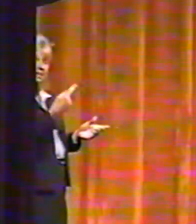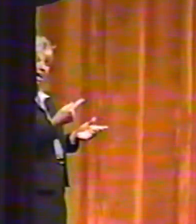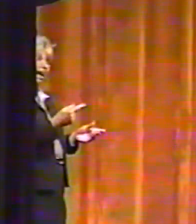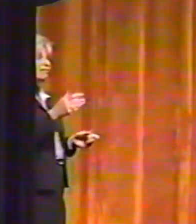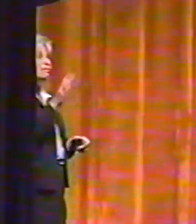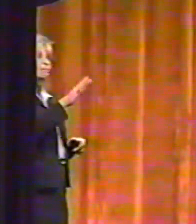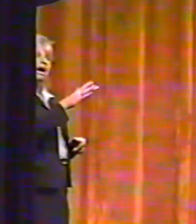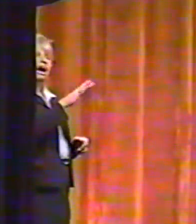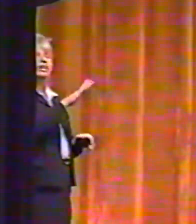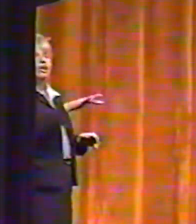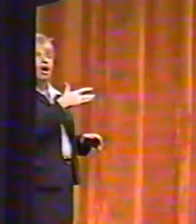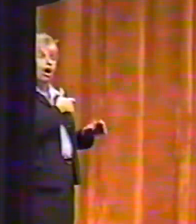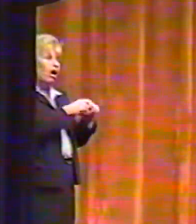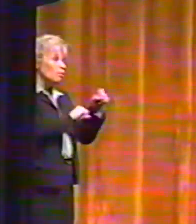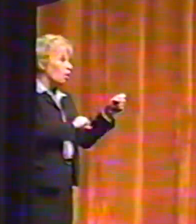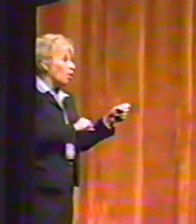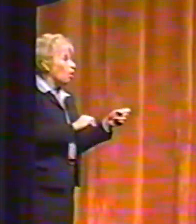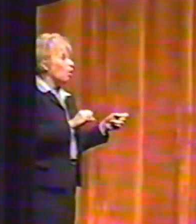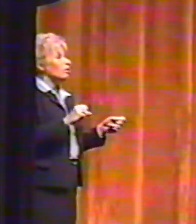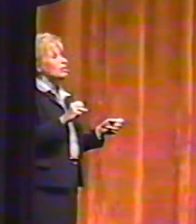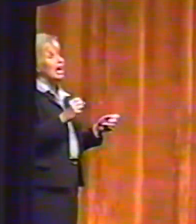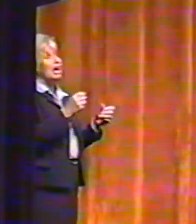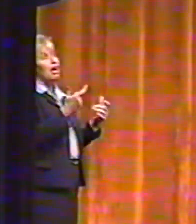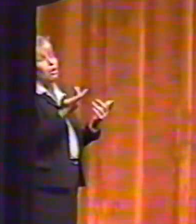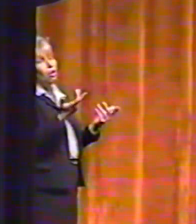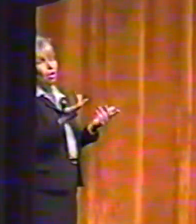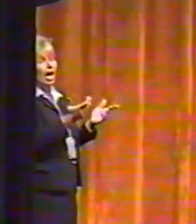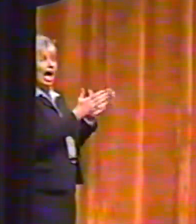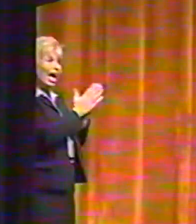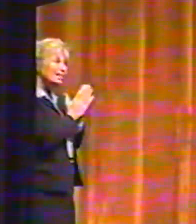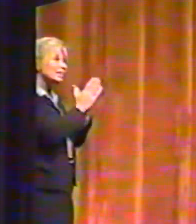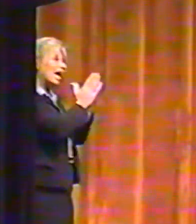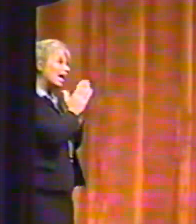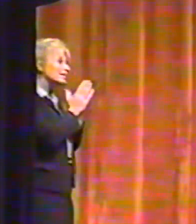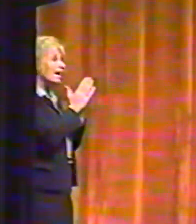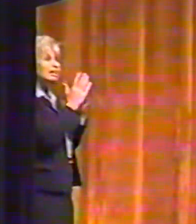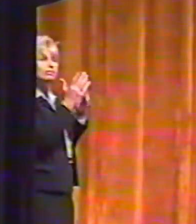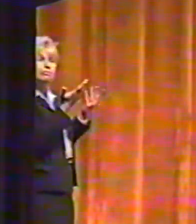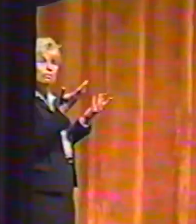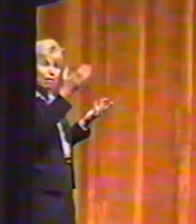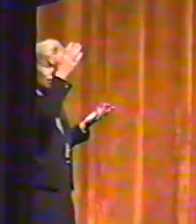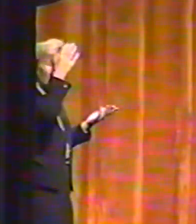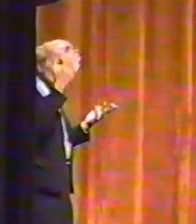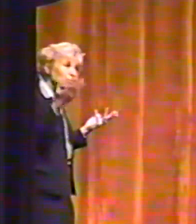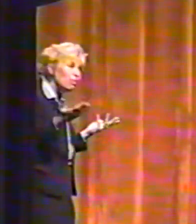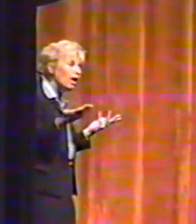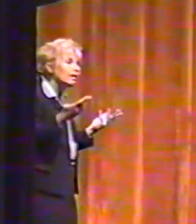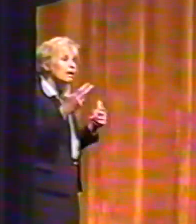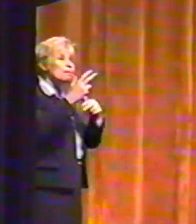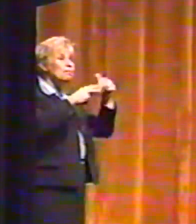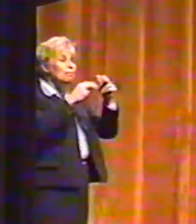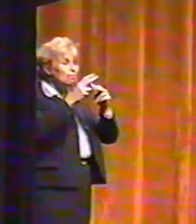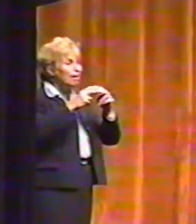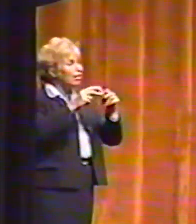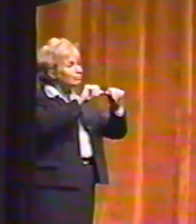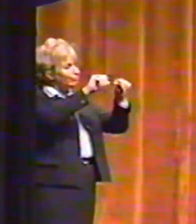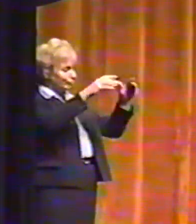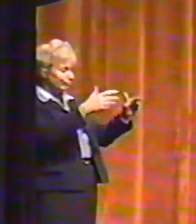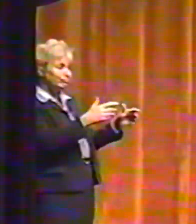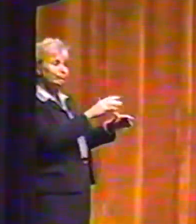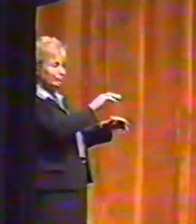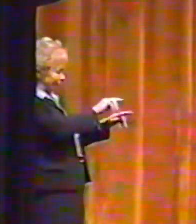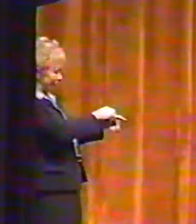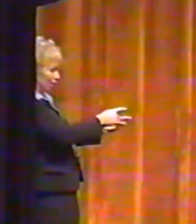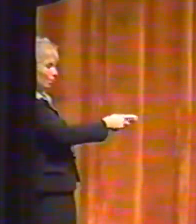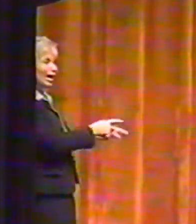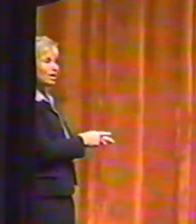her dad. She's literally built a shrine for him with pictures and whatnot. We found also